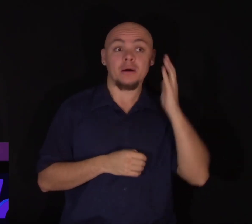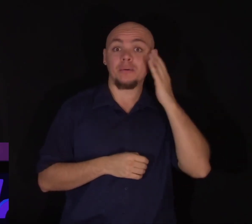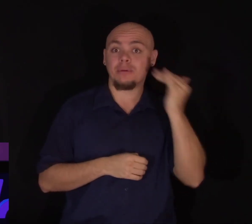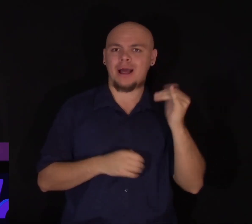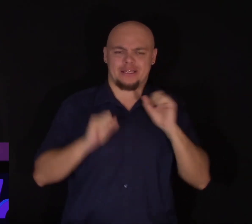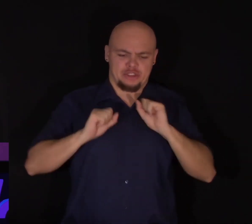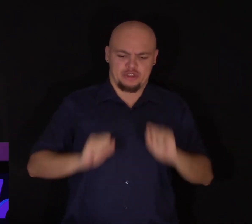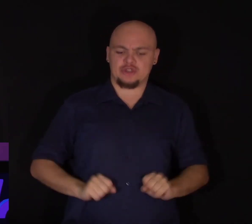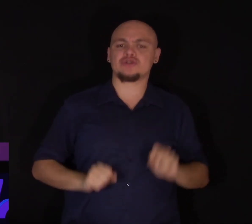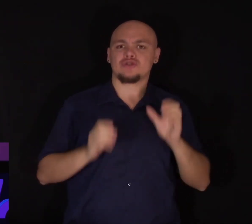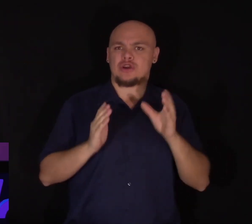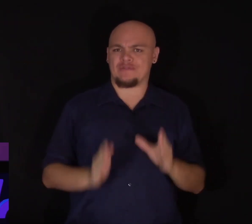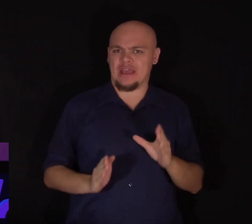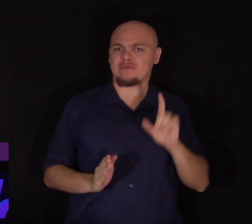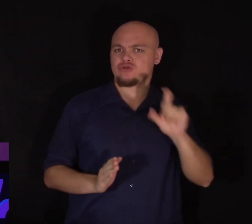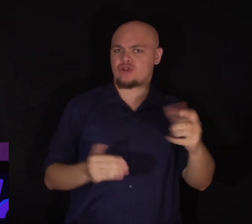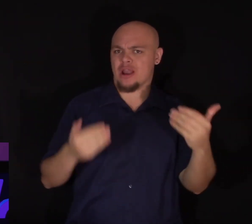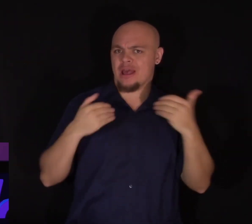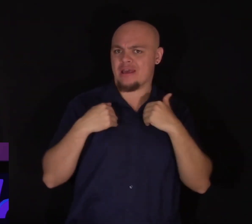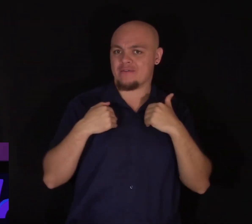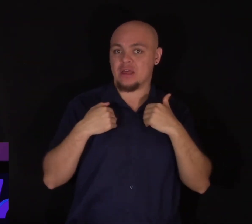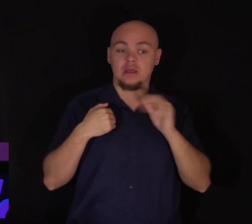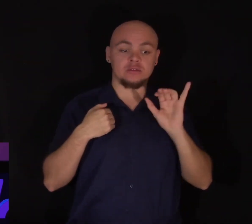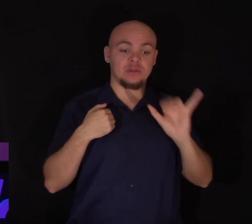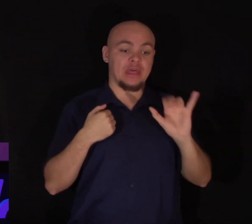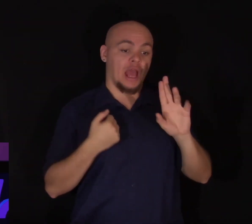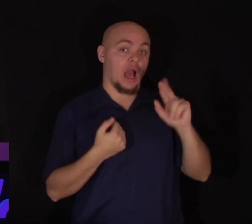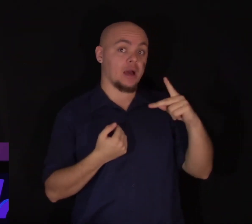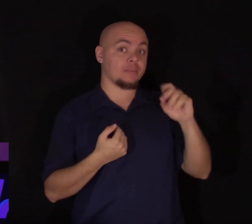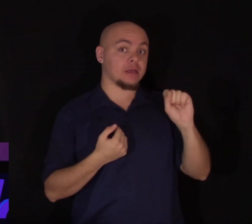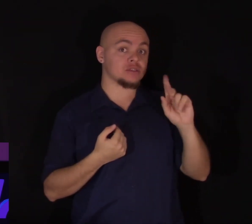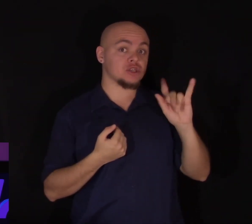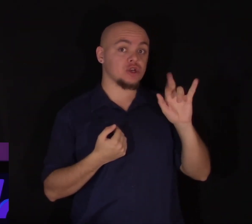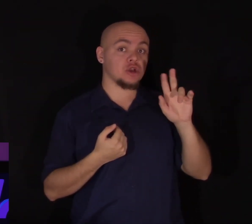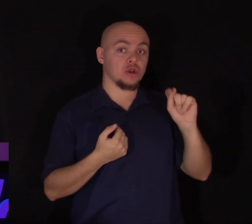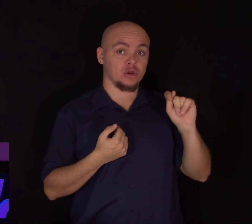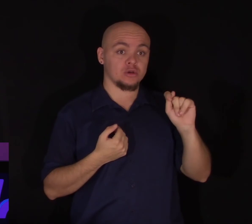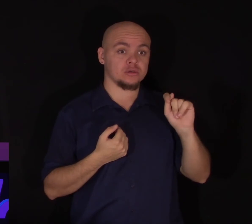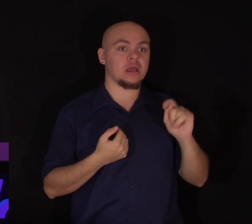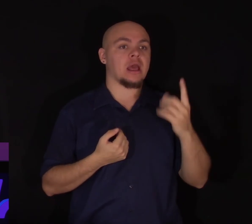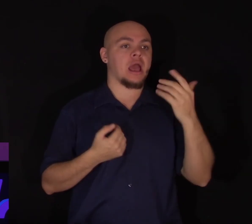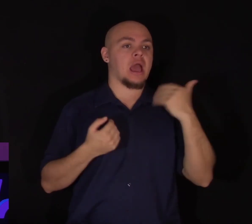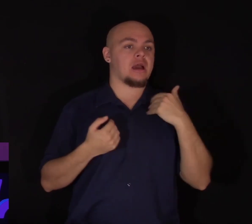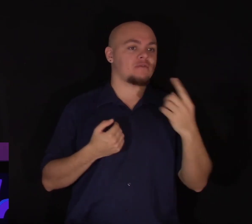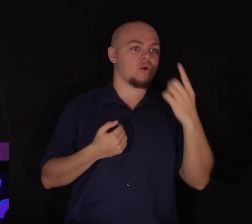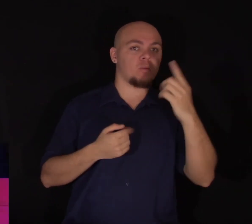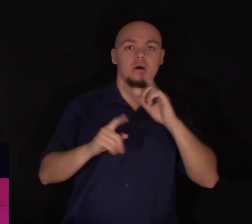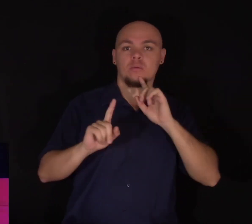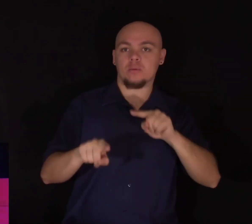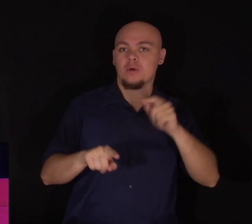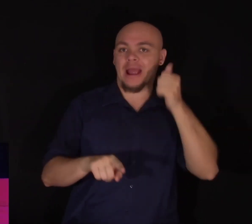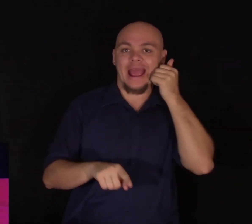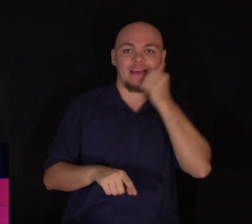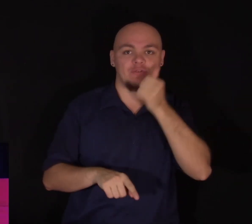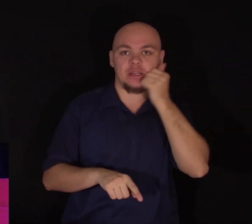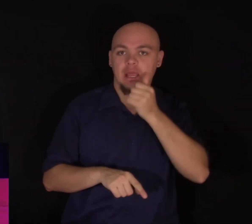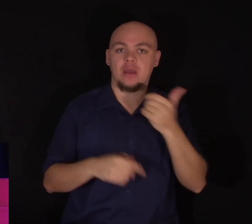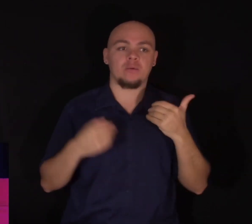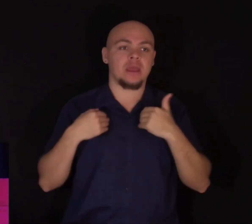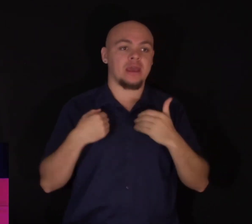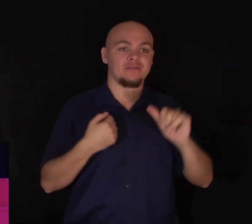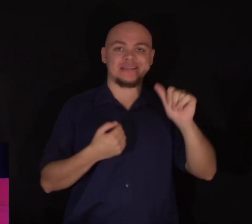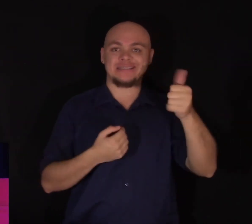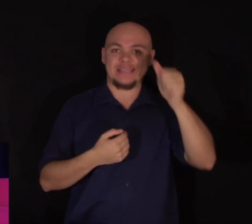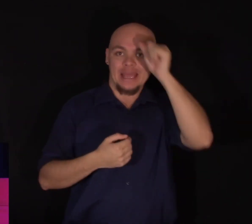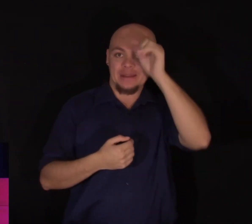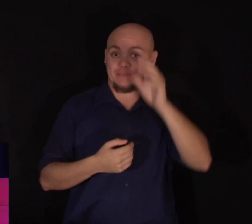In the 8 months after we outlawed upskirting, there had been one report to police almost every single day. We prosecuted 10 men by